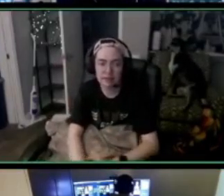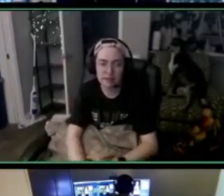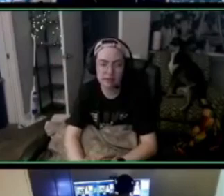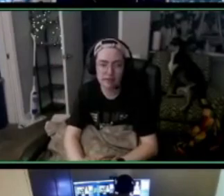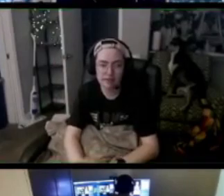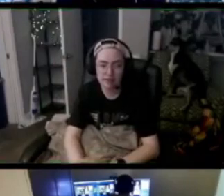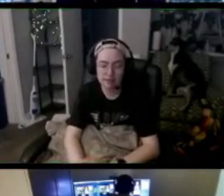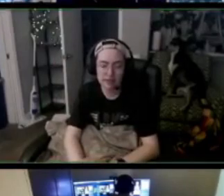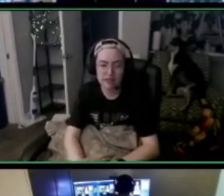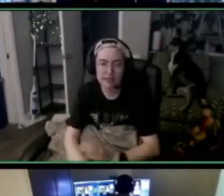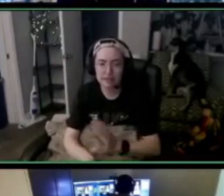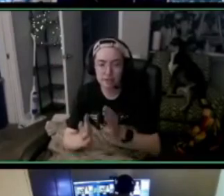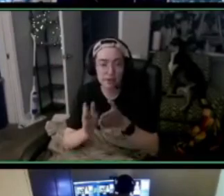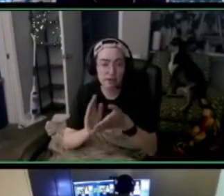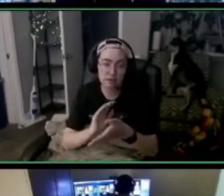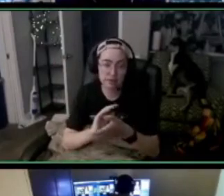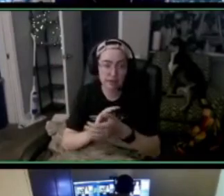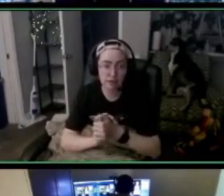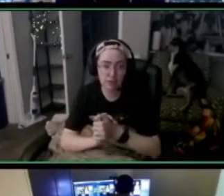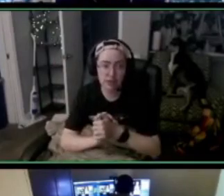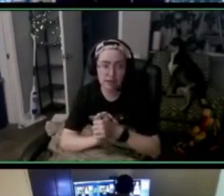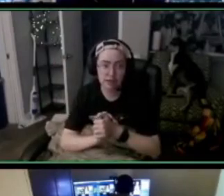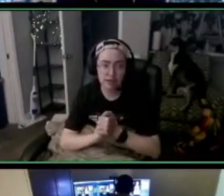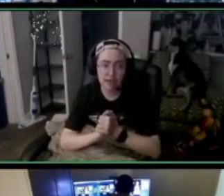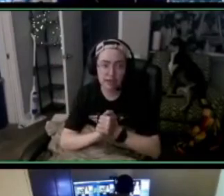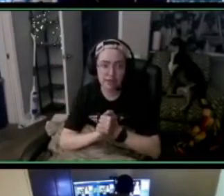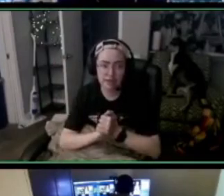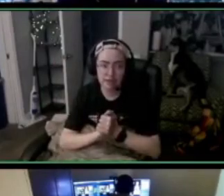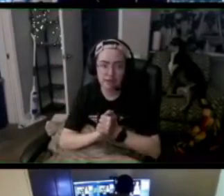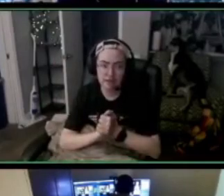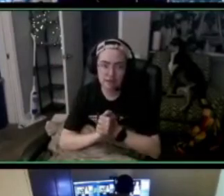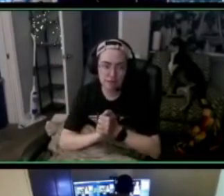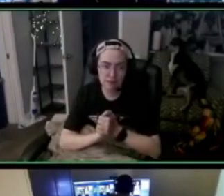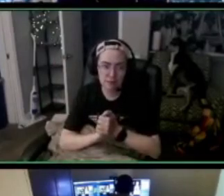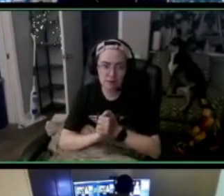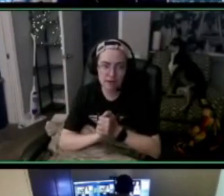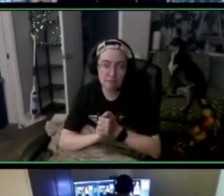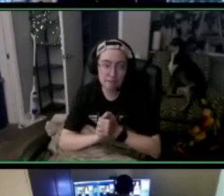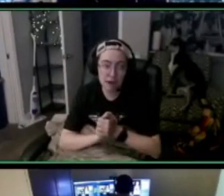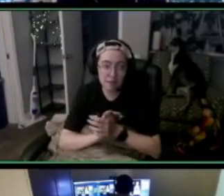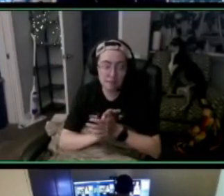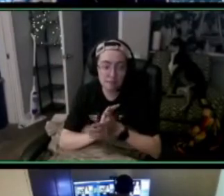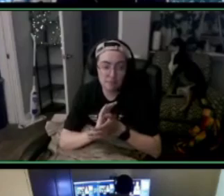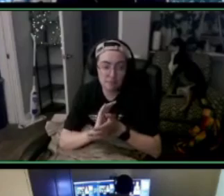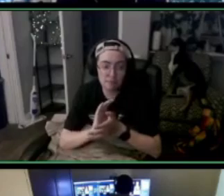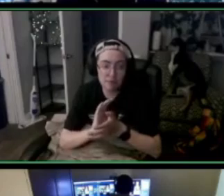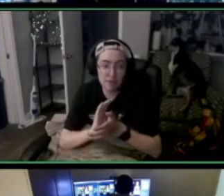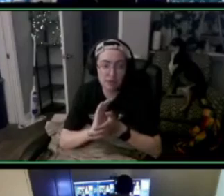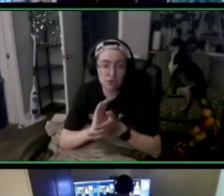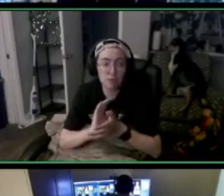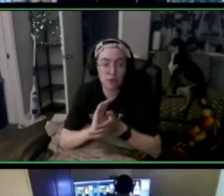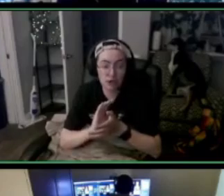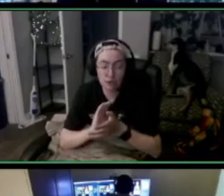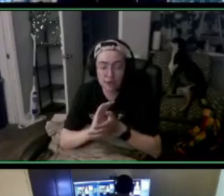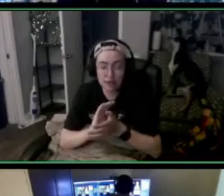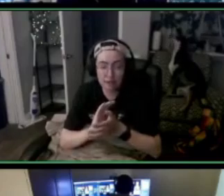like get into any sort of like interpreting is sit in the front row and mimic the interpreter, right? If you're